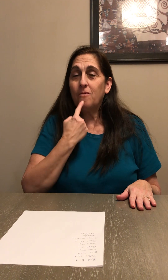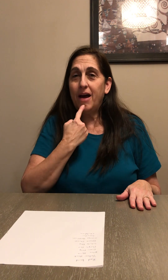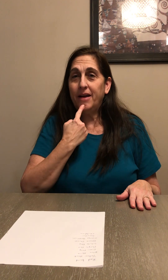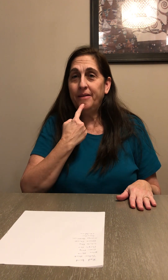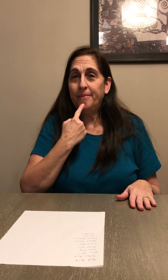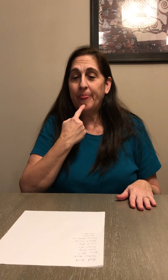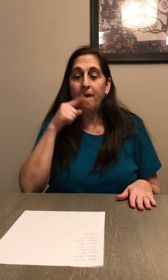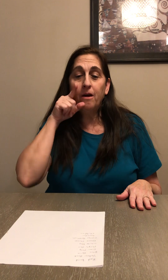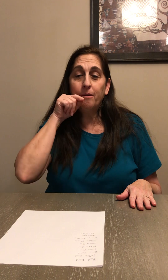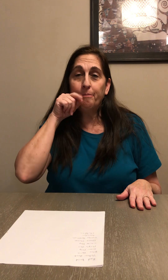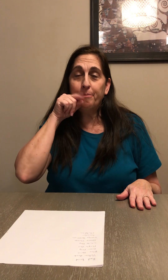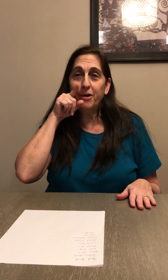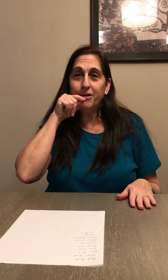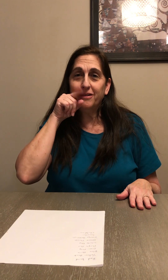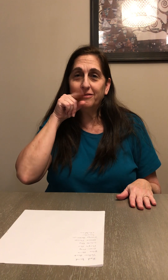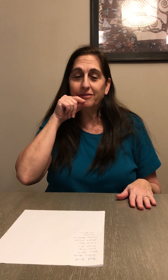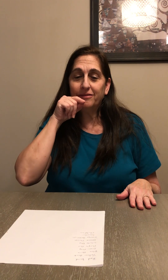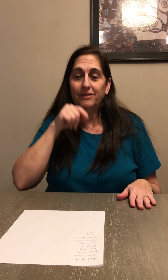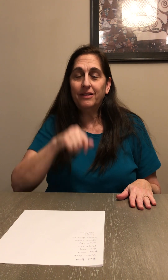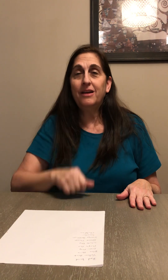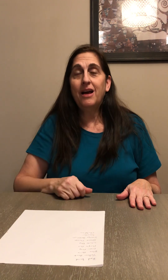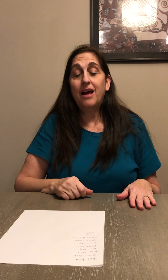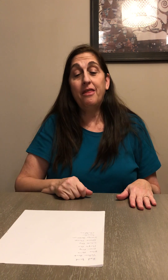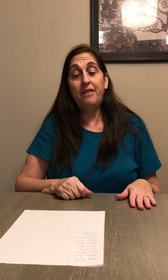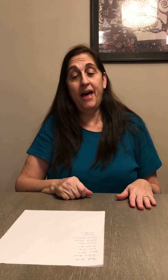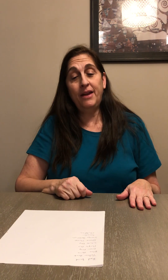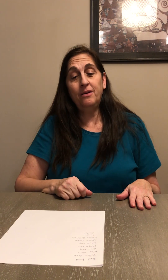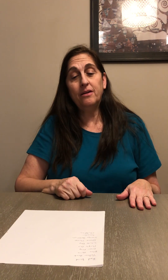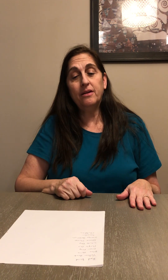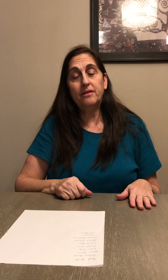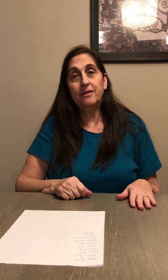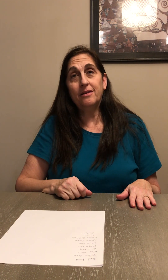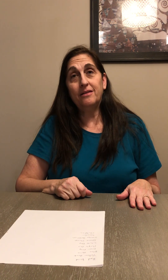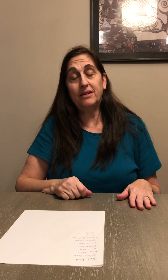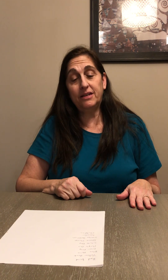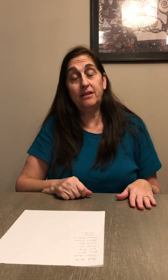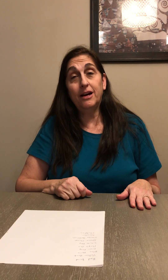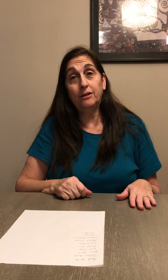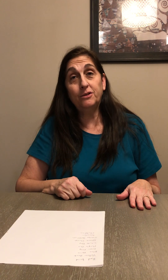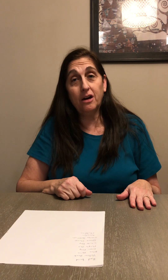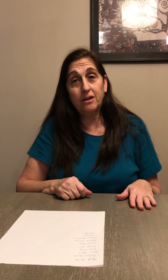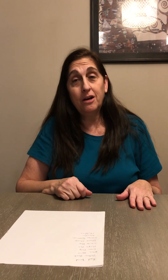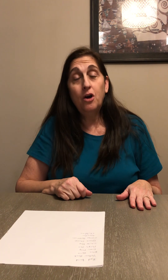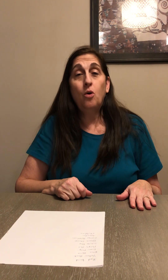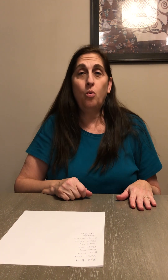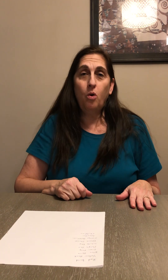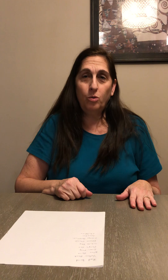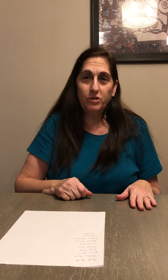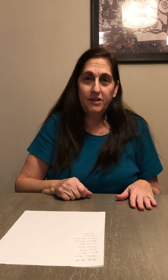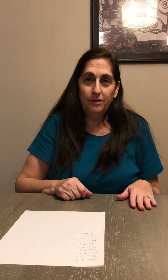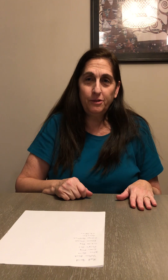Red bird. Then they see the yellow duck. What was yellow duck?